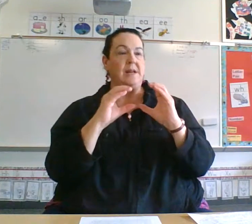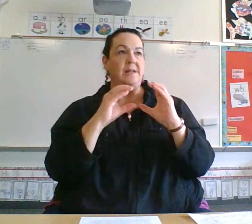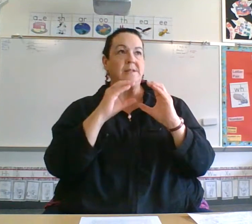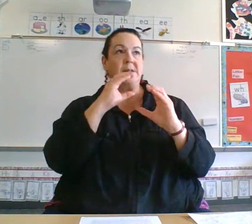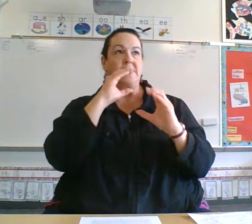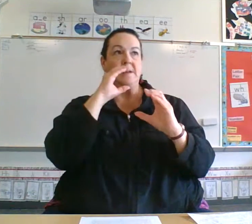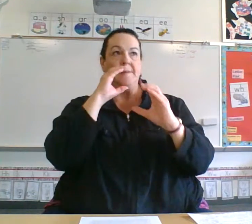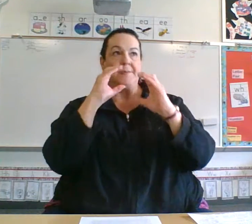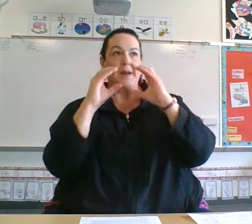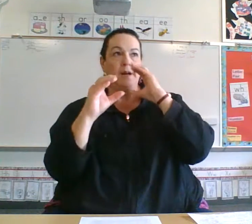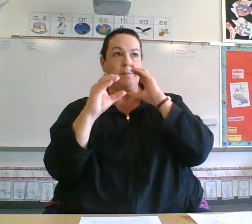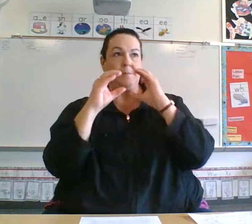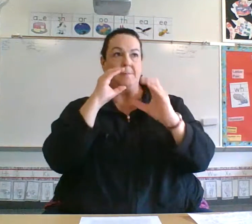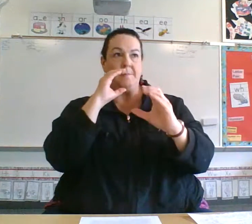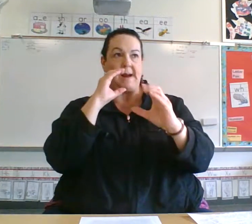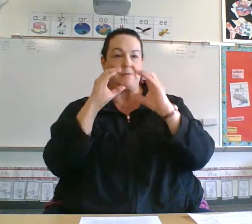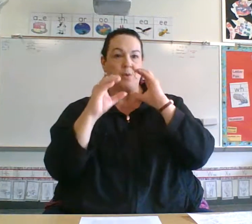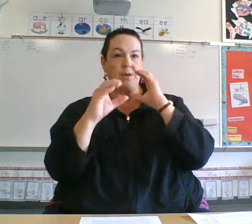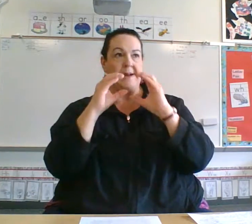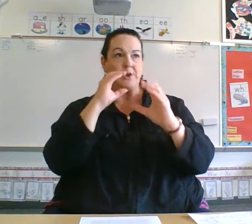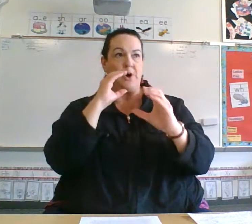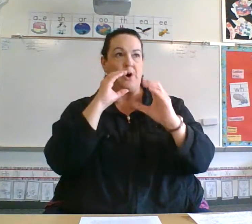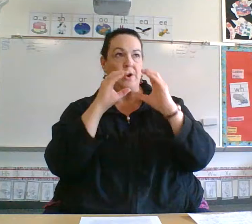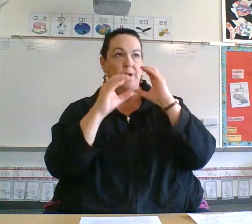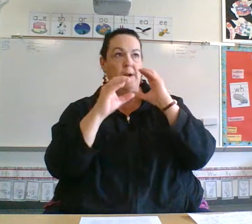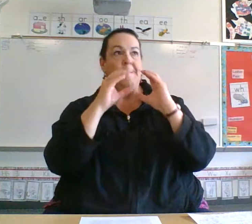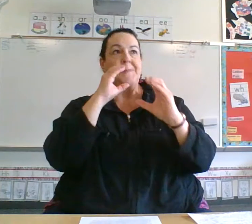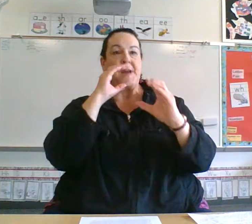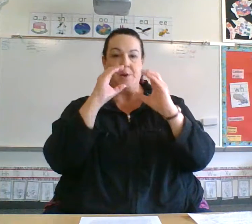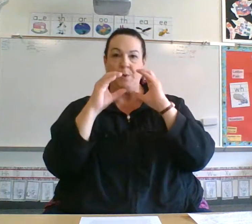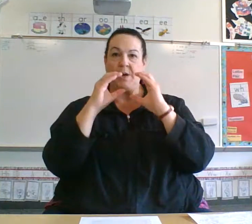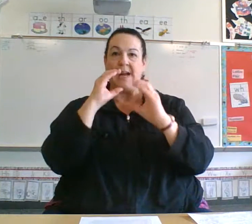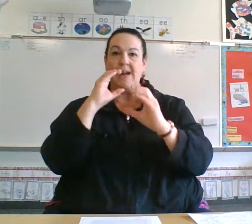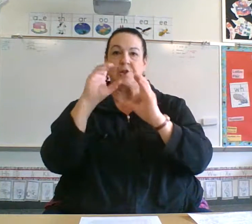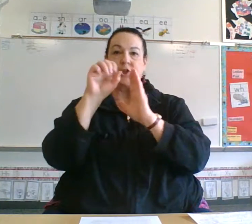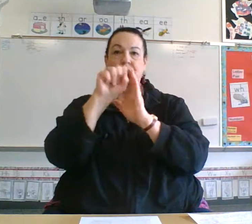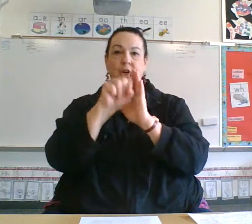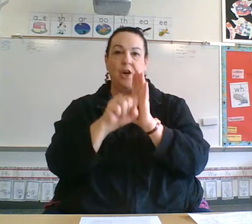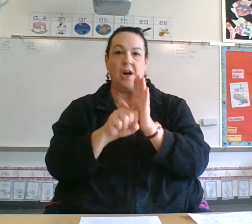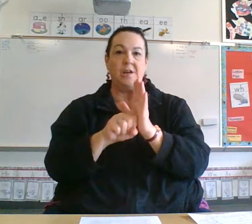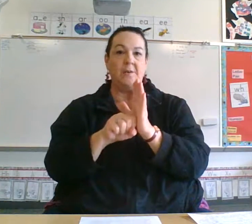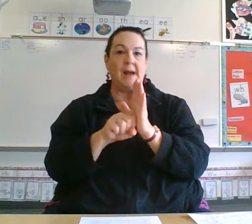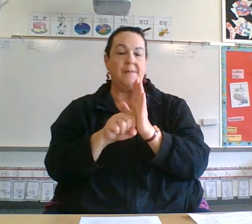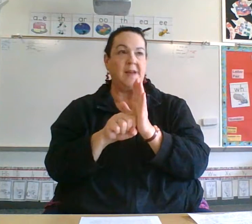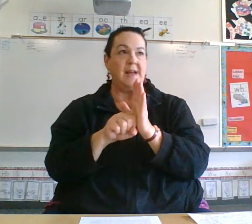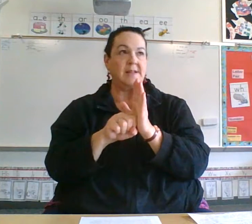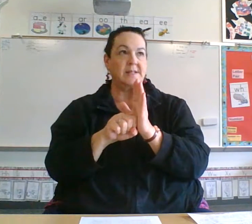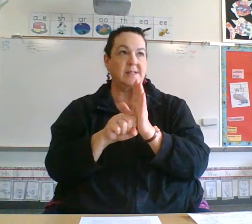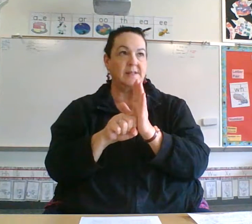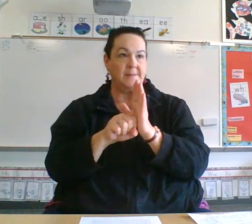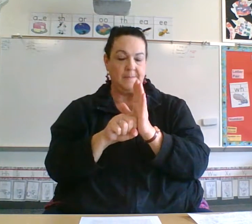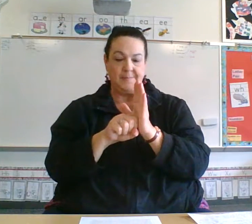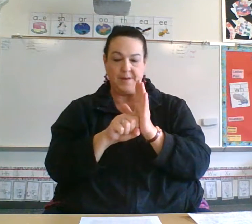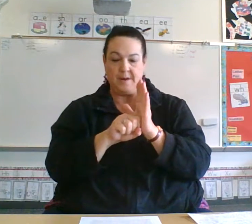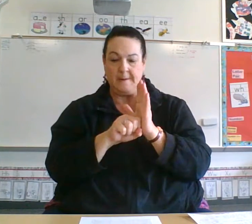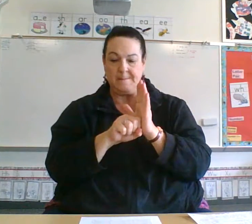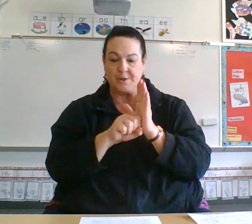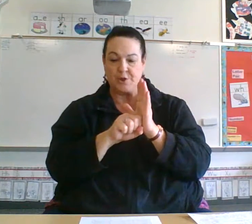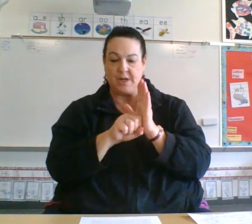C's that come back and forth like talk. In communication, you add the S, the shun